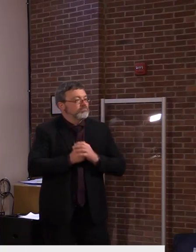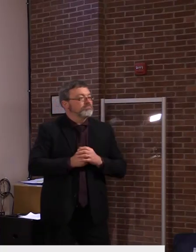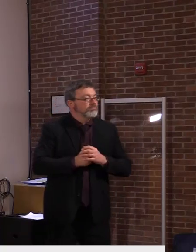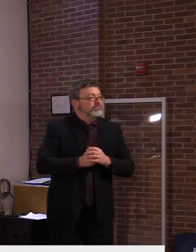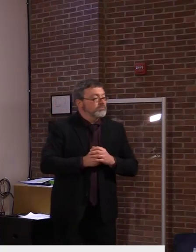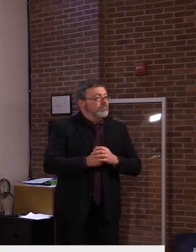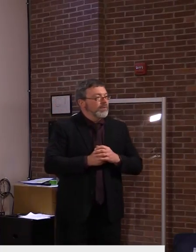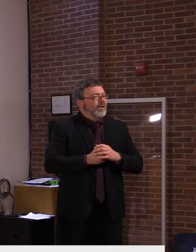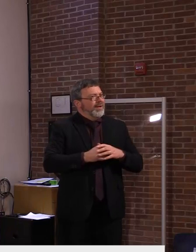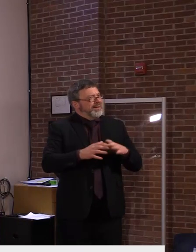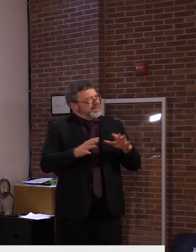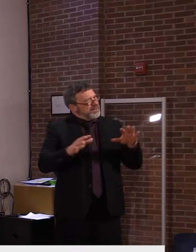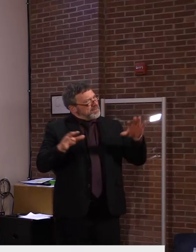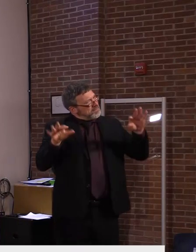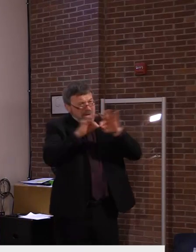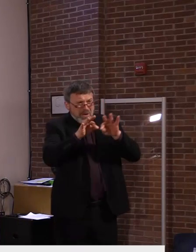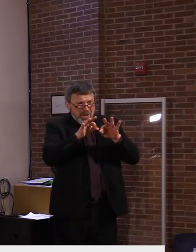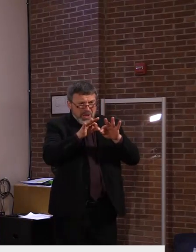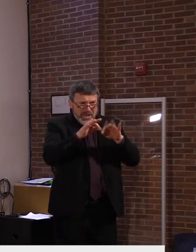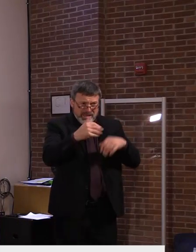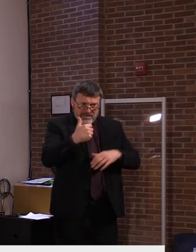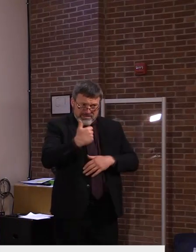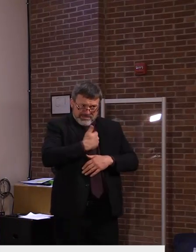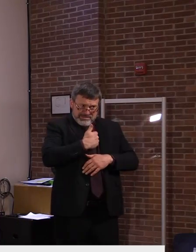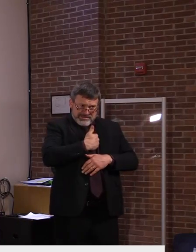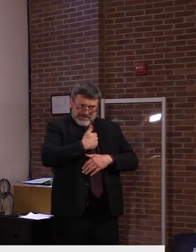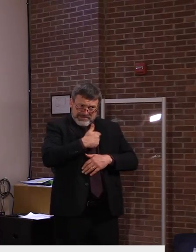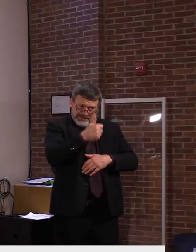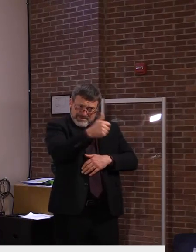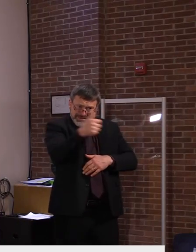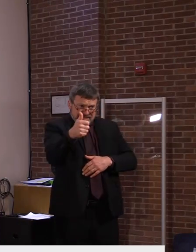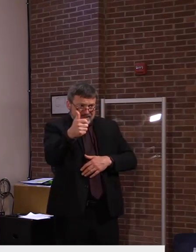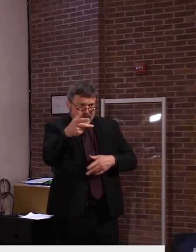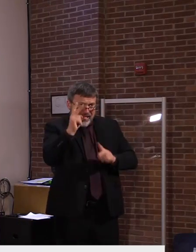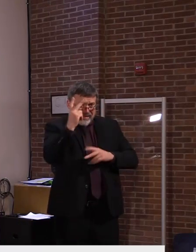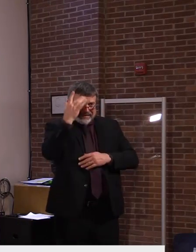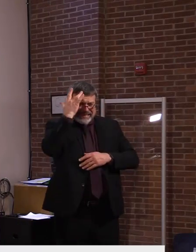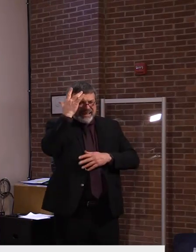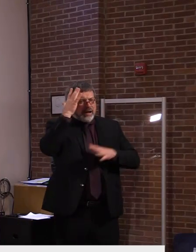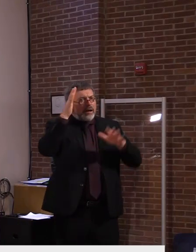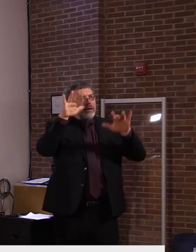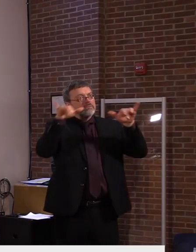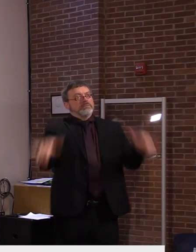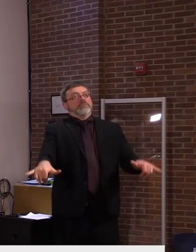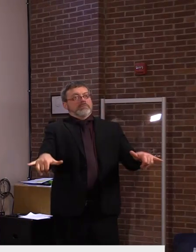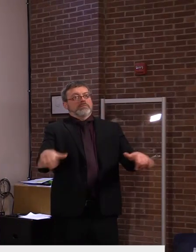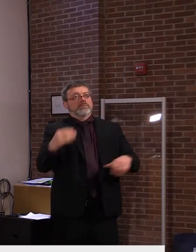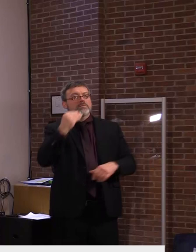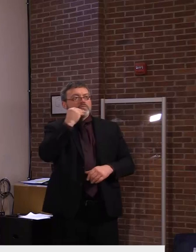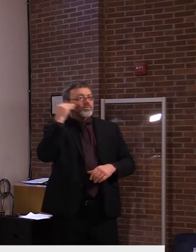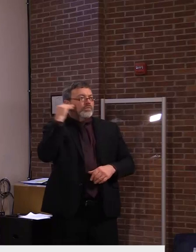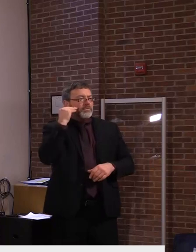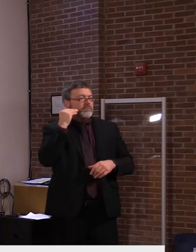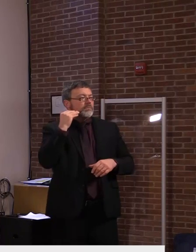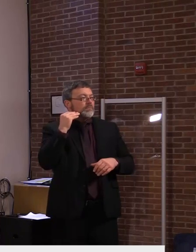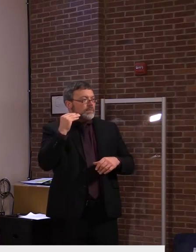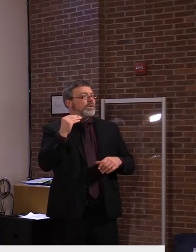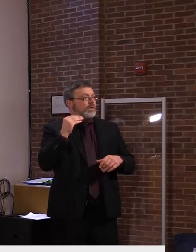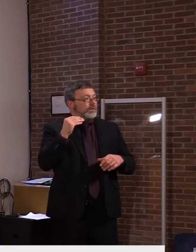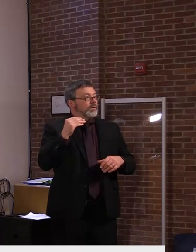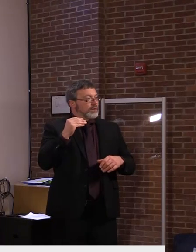high levels of COVID in our communities right now, this means you could possibly have a chance that you have the